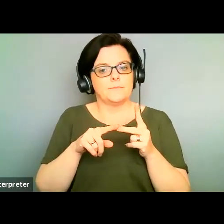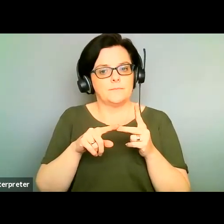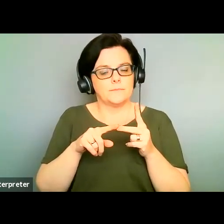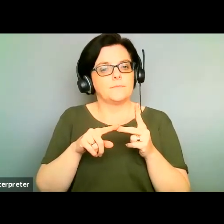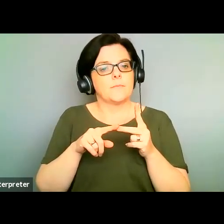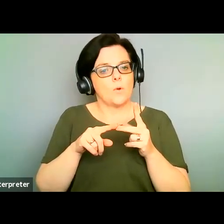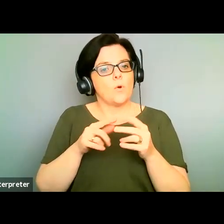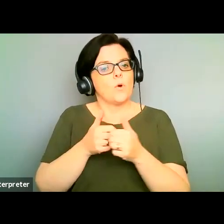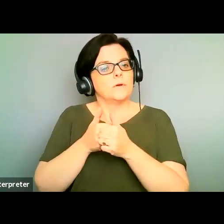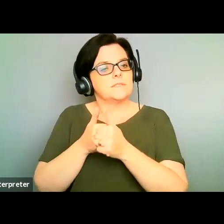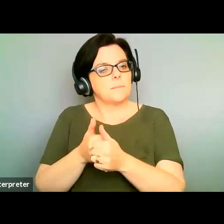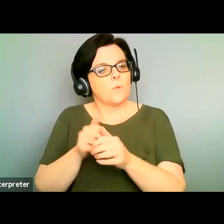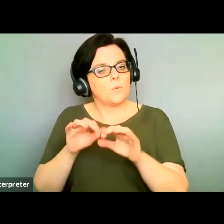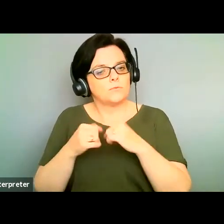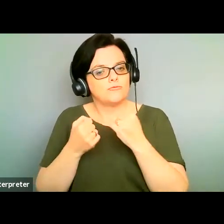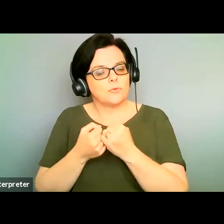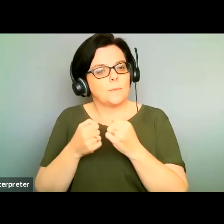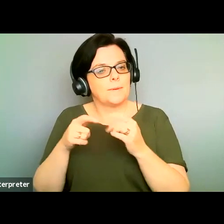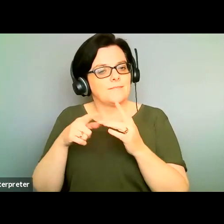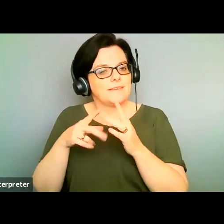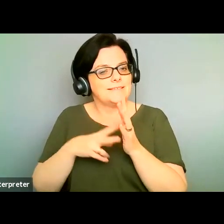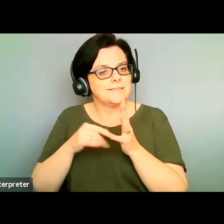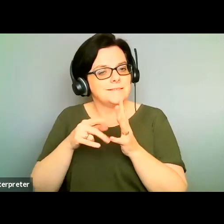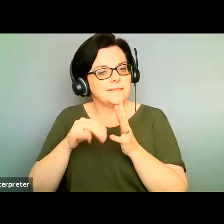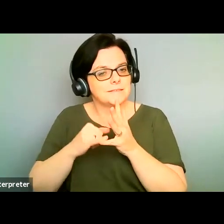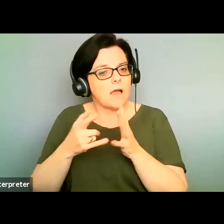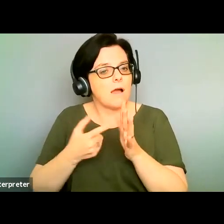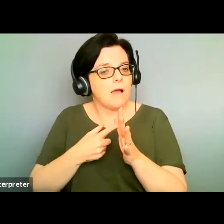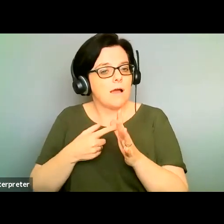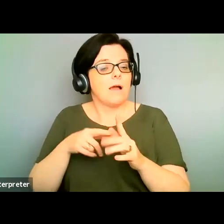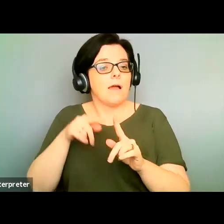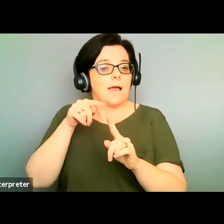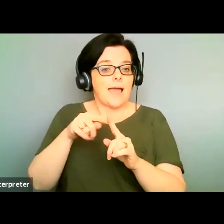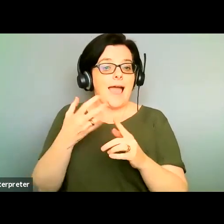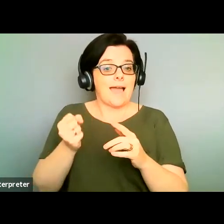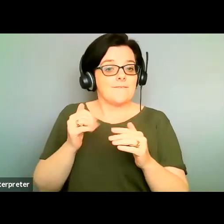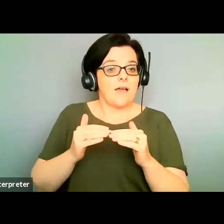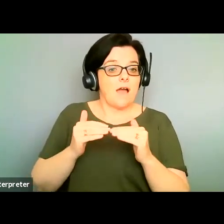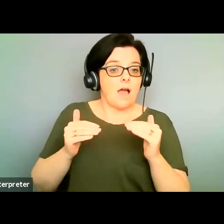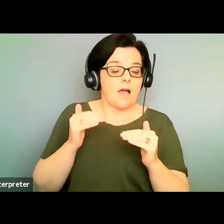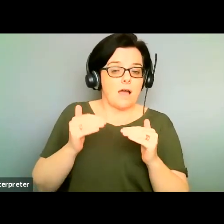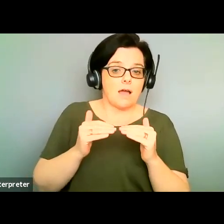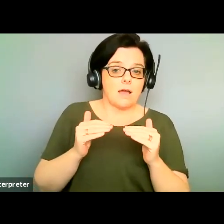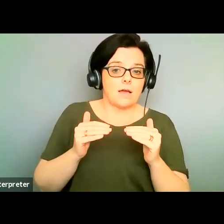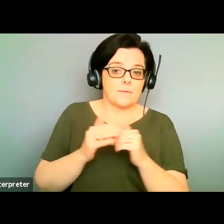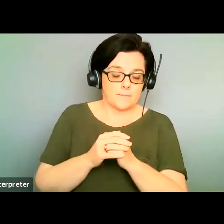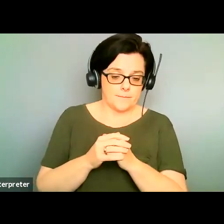support group of ESA don't have the ability, or have higher benefits